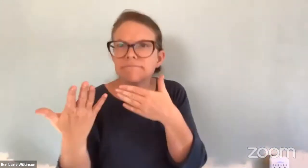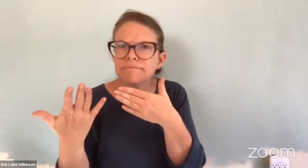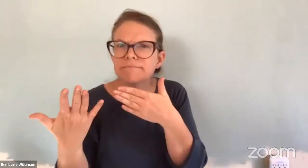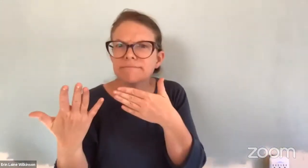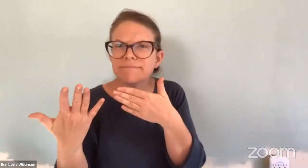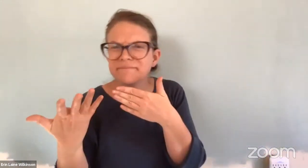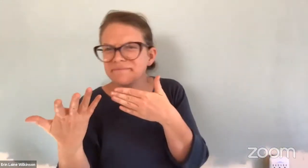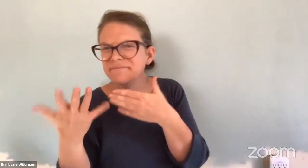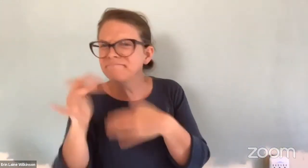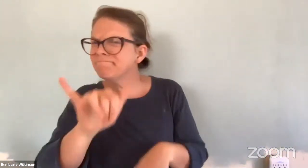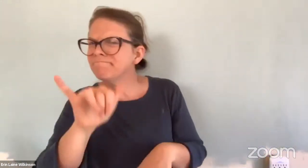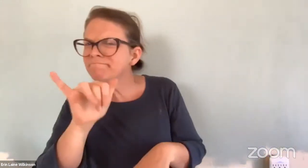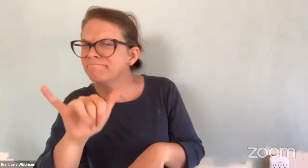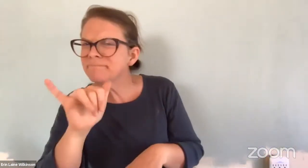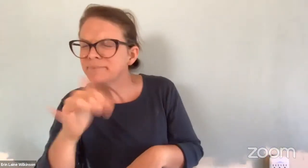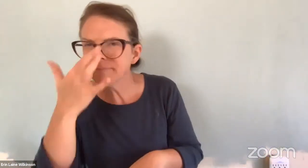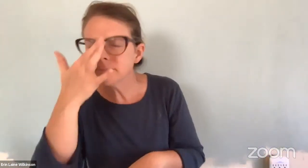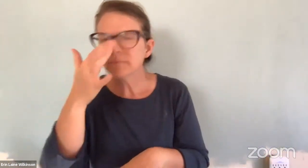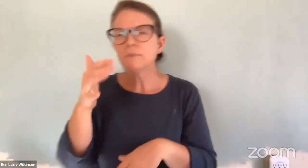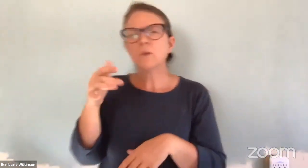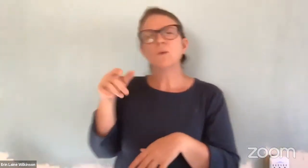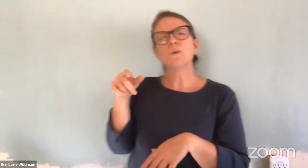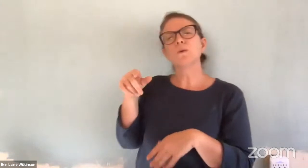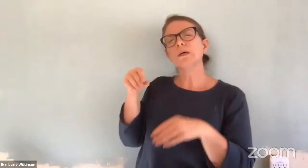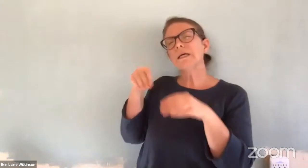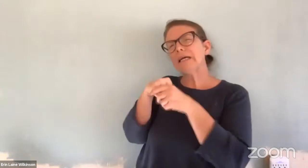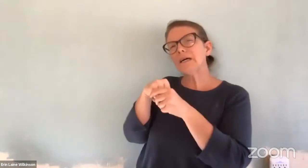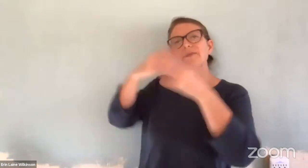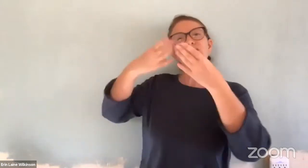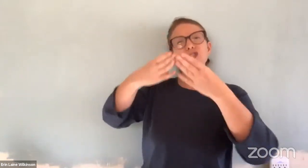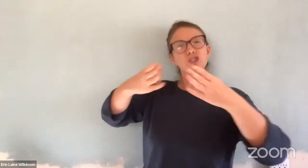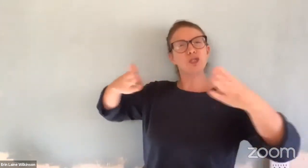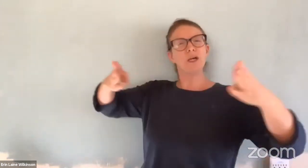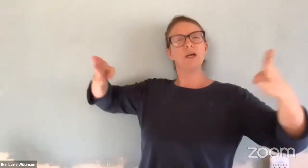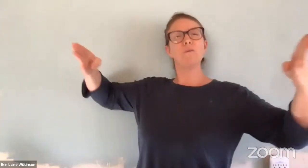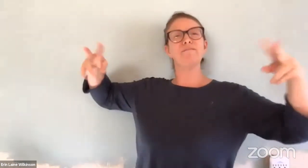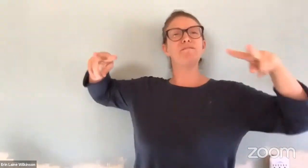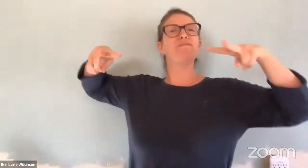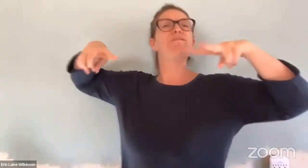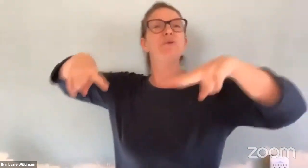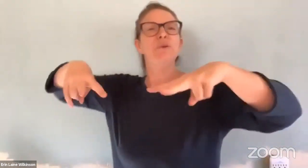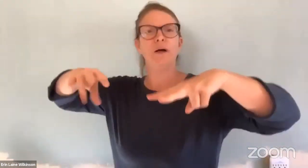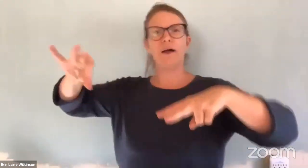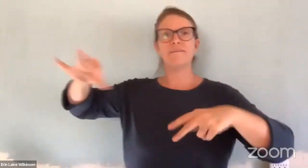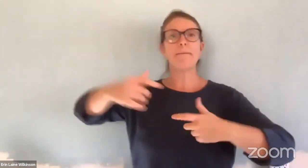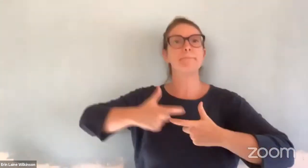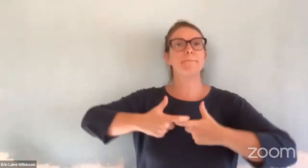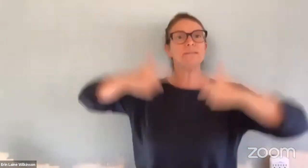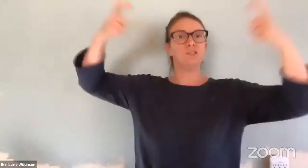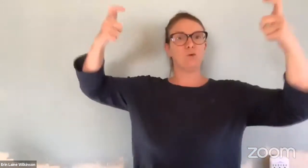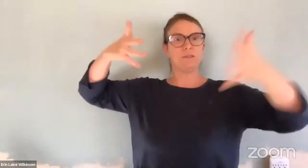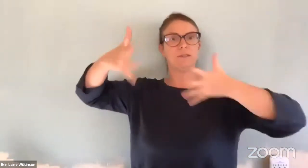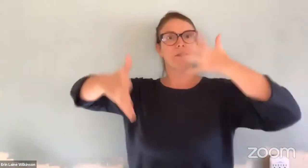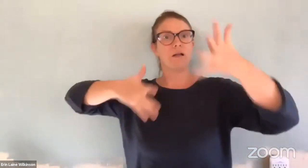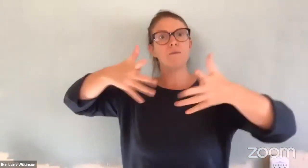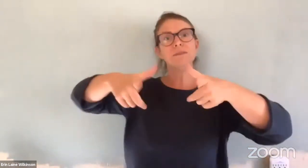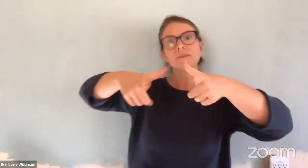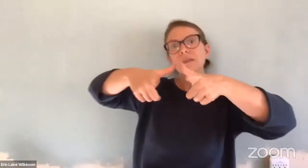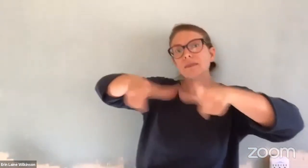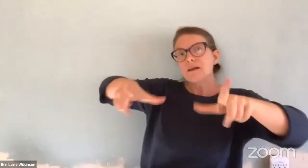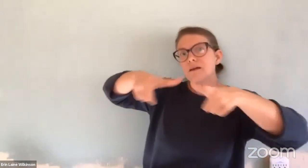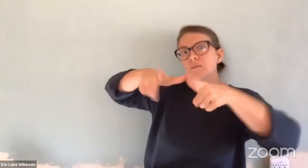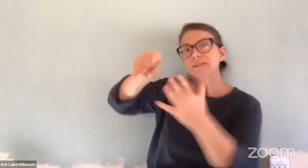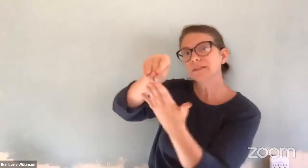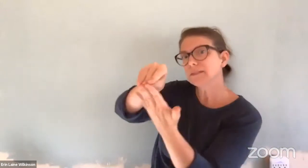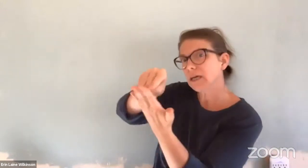I just said, but then we don't look at, okay, so what's happening from here forward? We look at what's happened from the past to now. I think the general